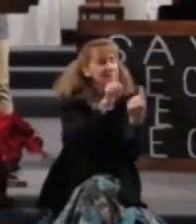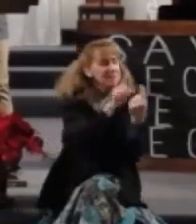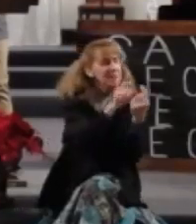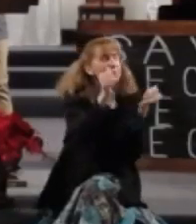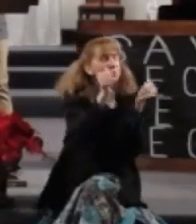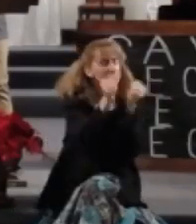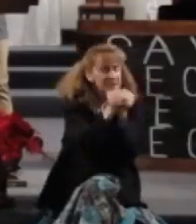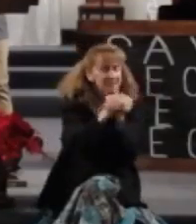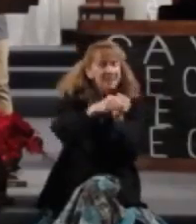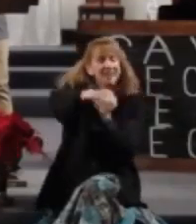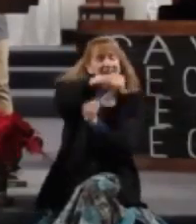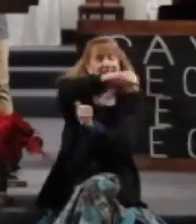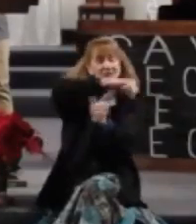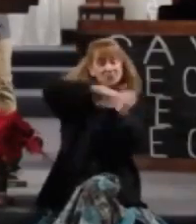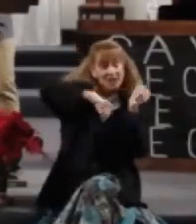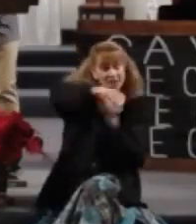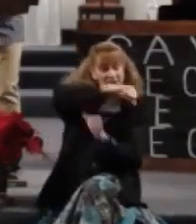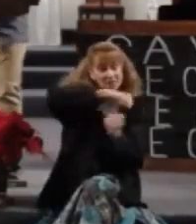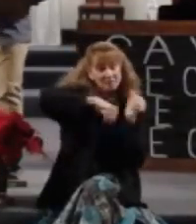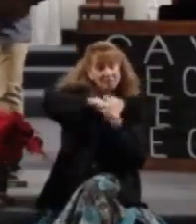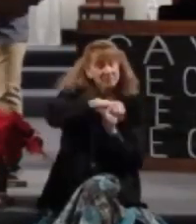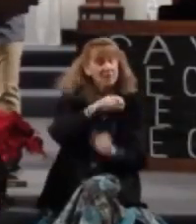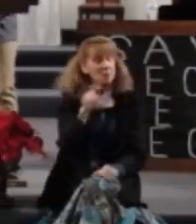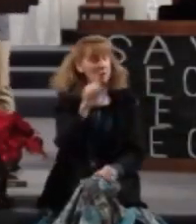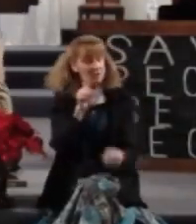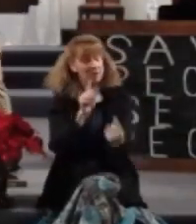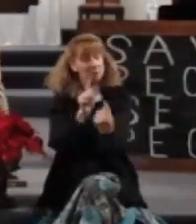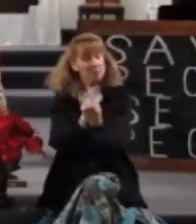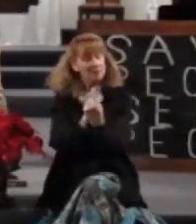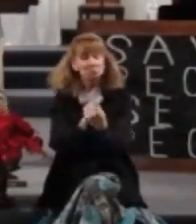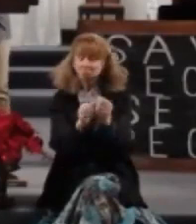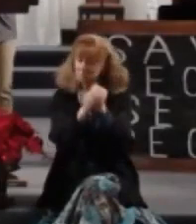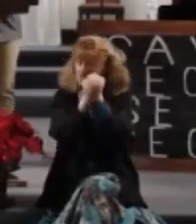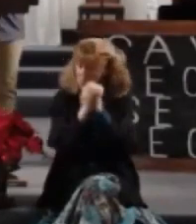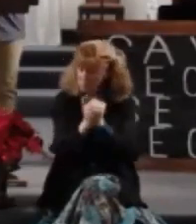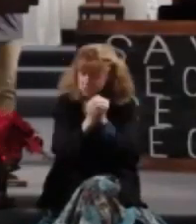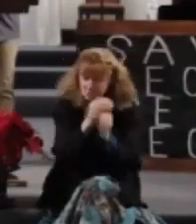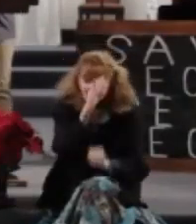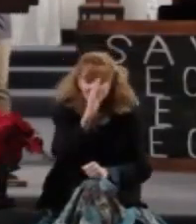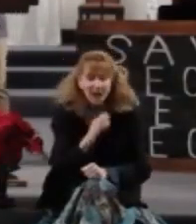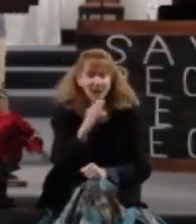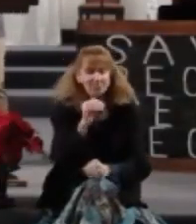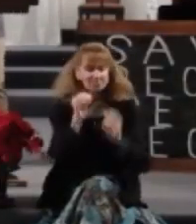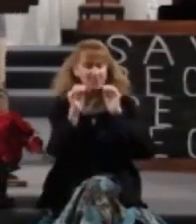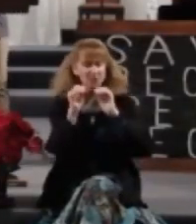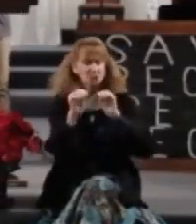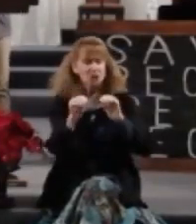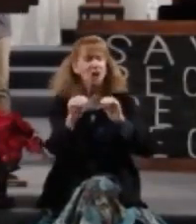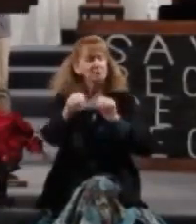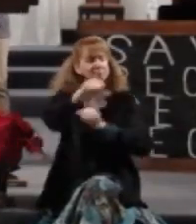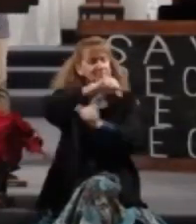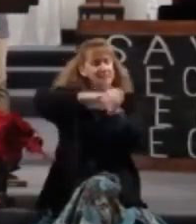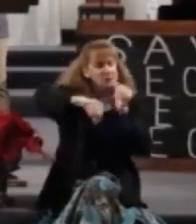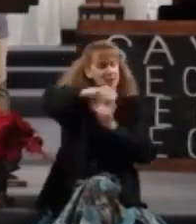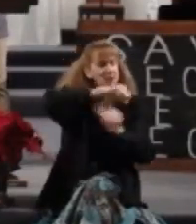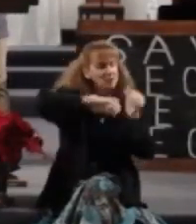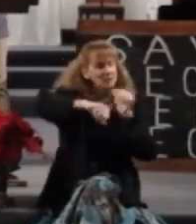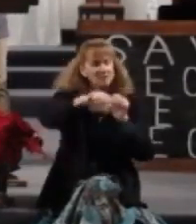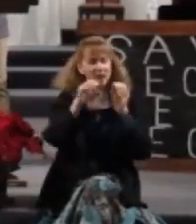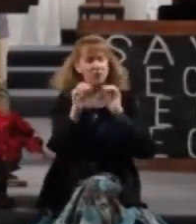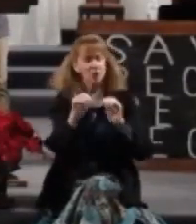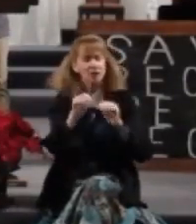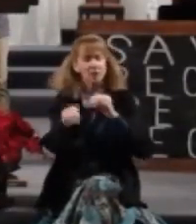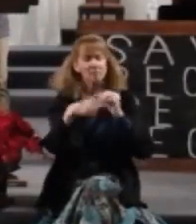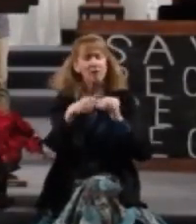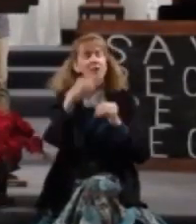anywhere. And wherever they met, they worshiped God and they taught others. Anybody that was there, they taught them about